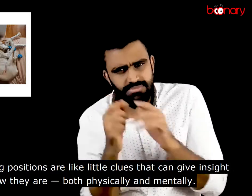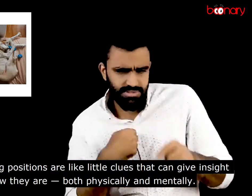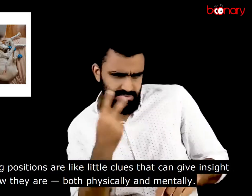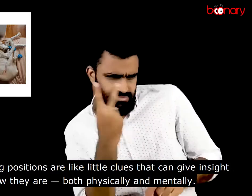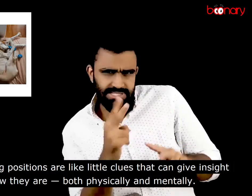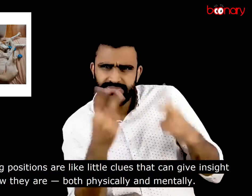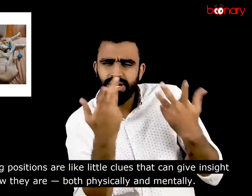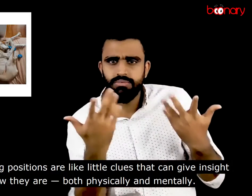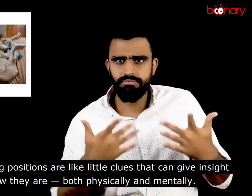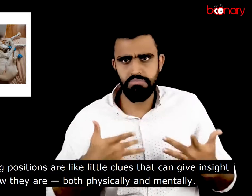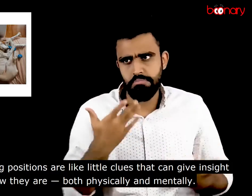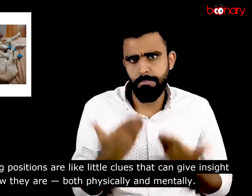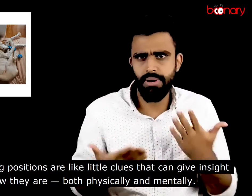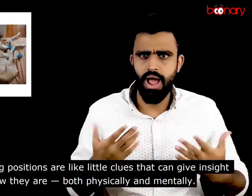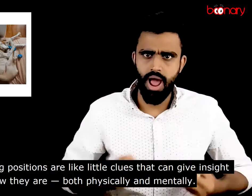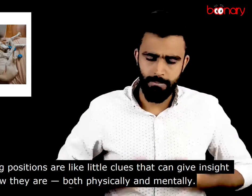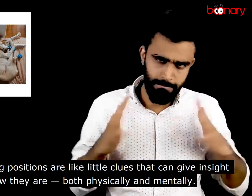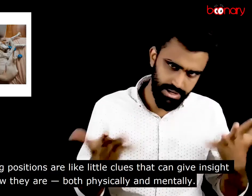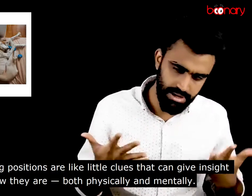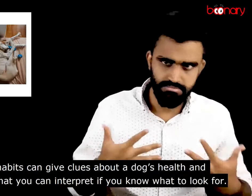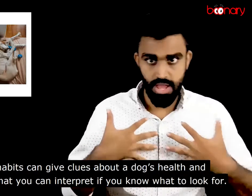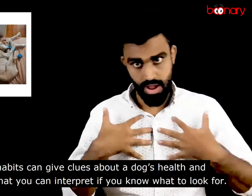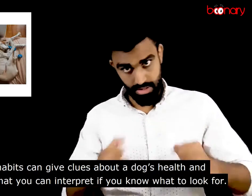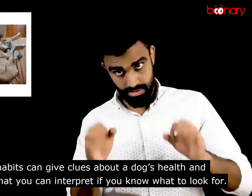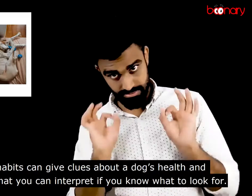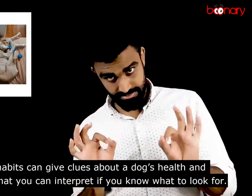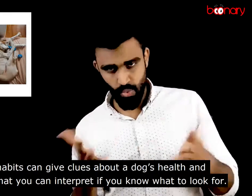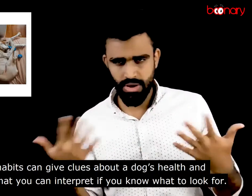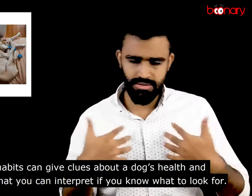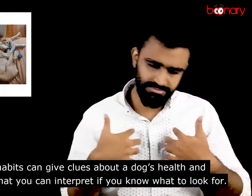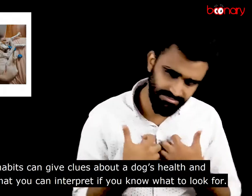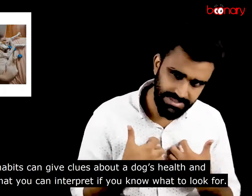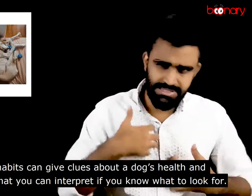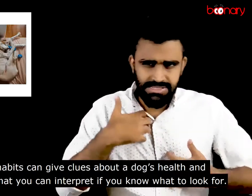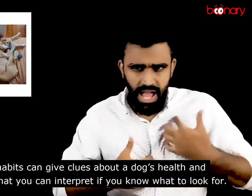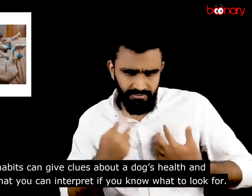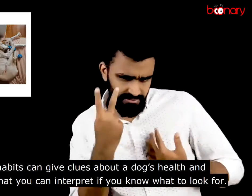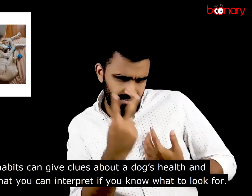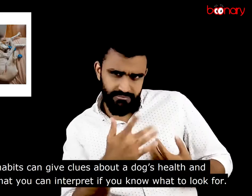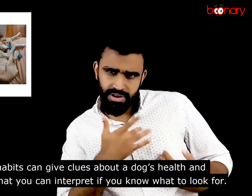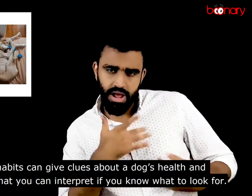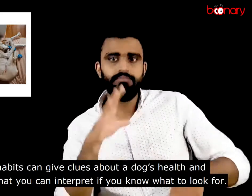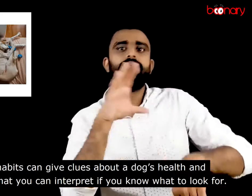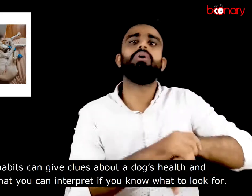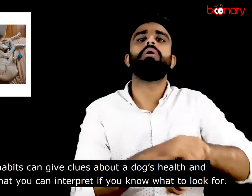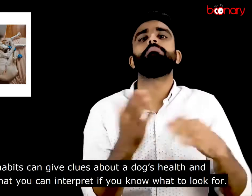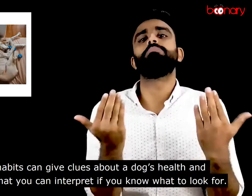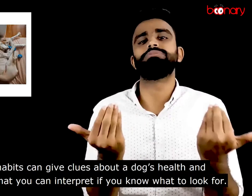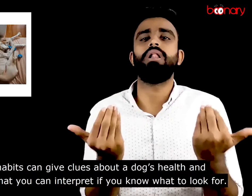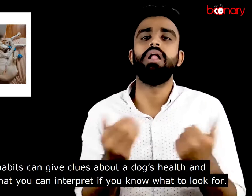both physically and mentally. Sleeping habits can give clues about a dog's health and happiness that you can